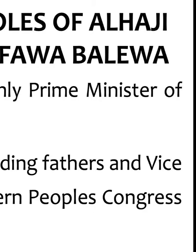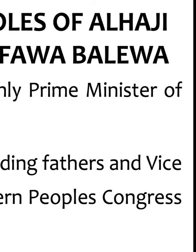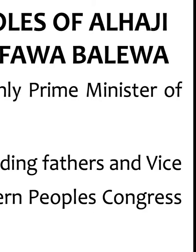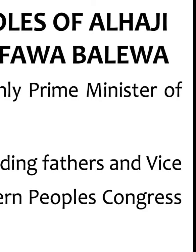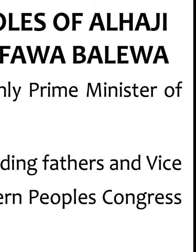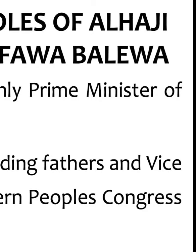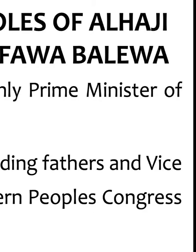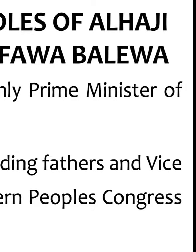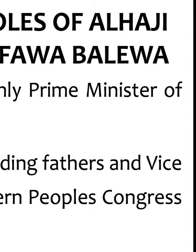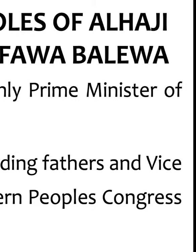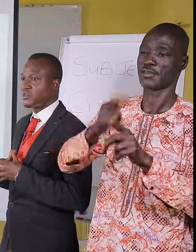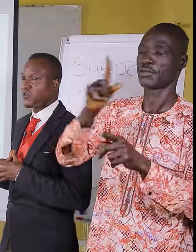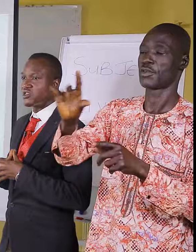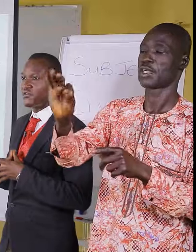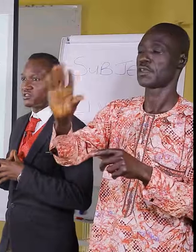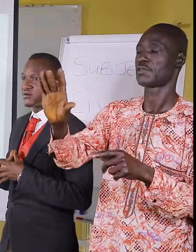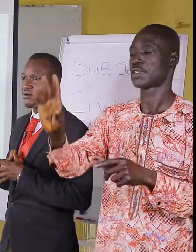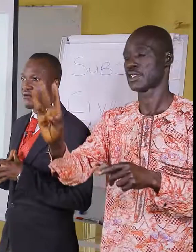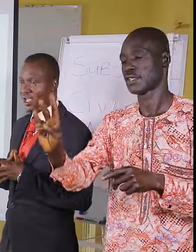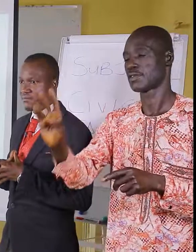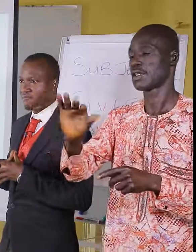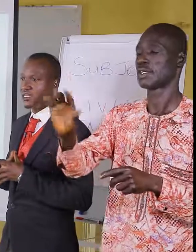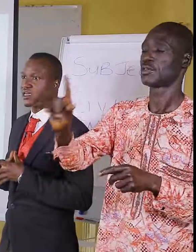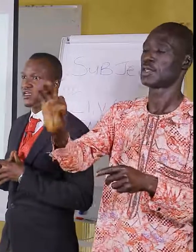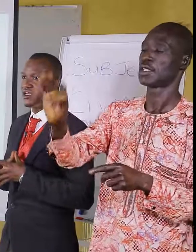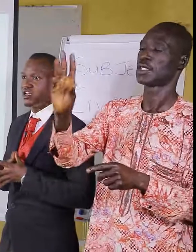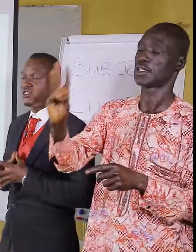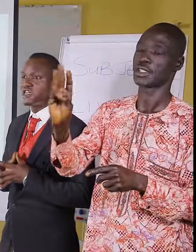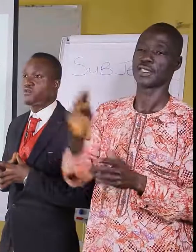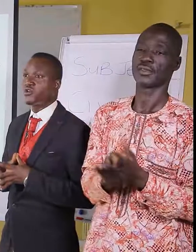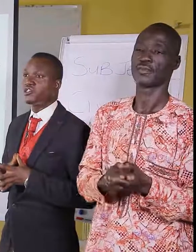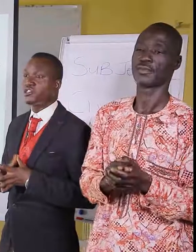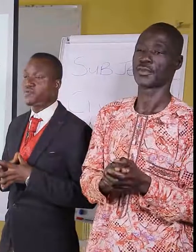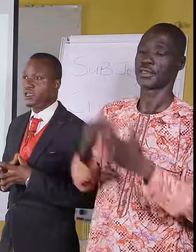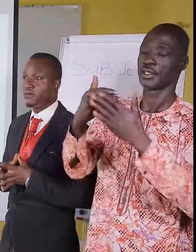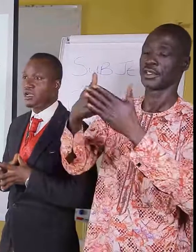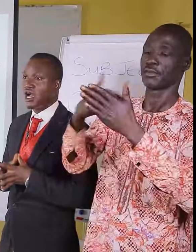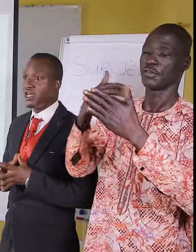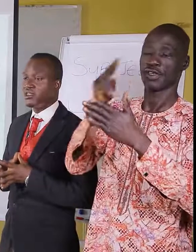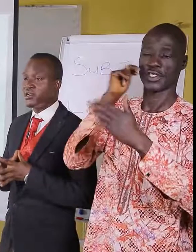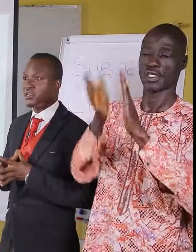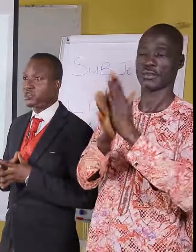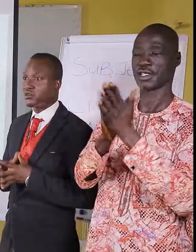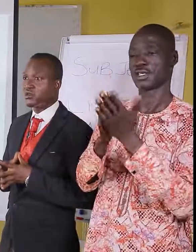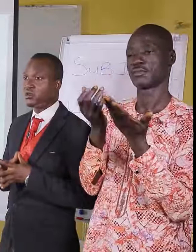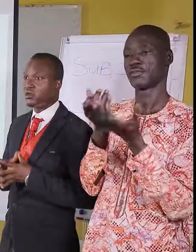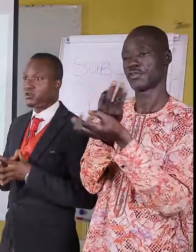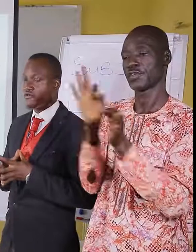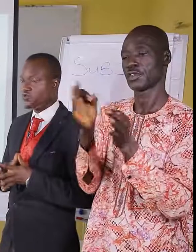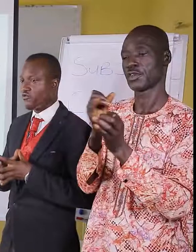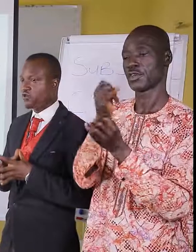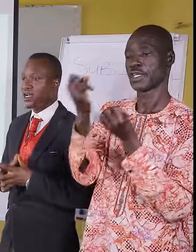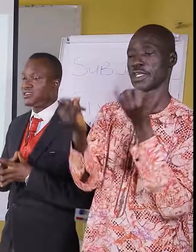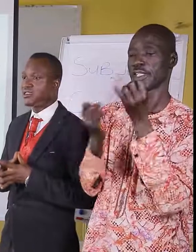to 1966. He was the first prime minister. It means even before Nigeria became an independent nation